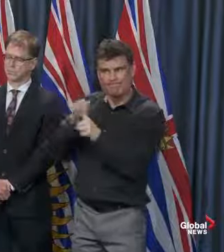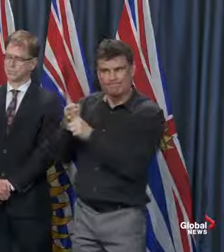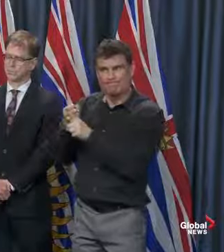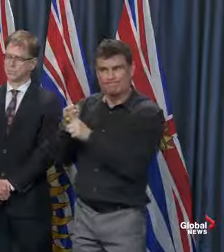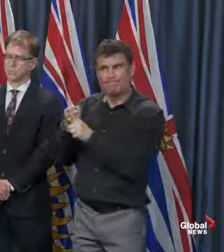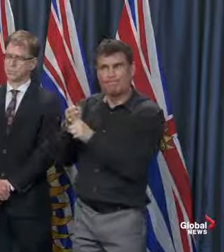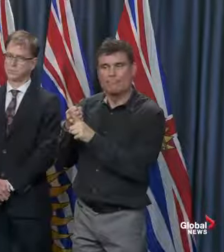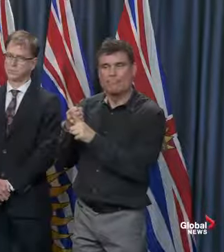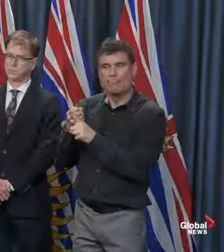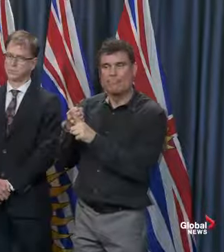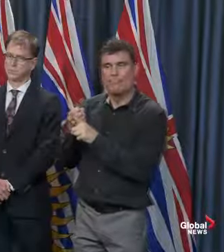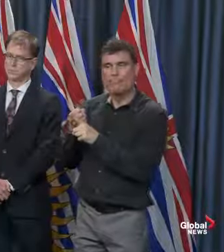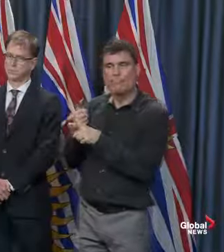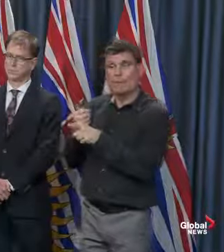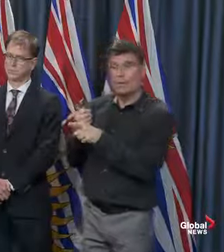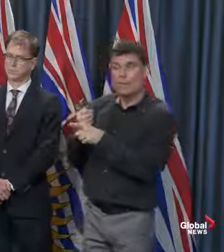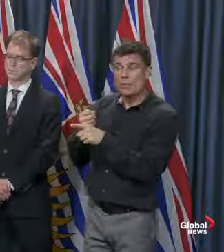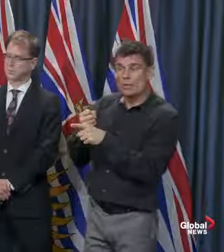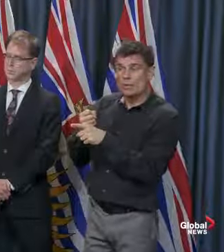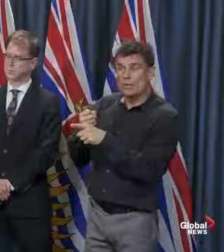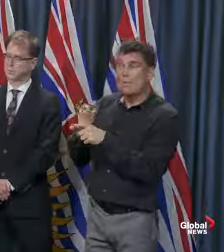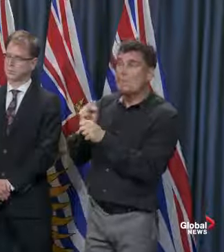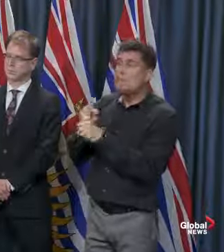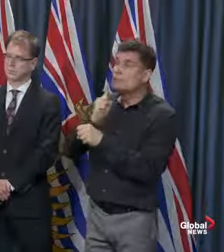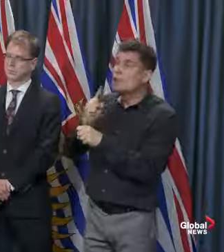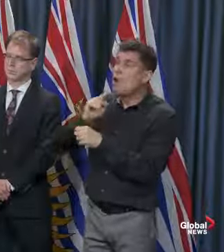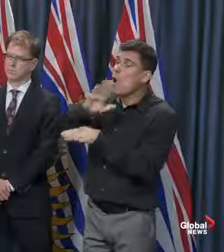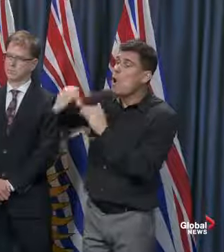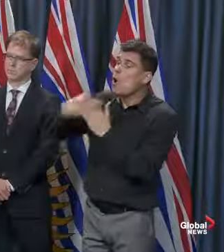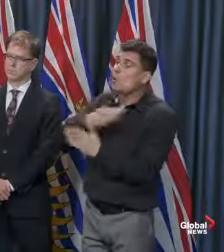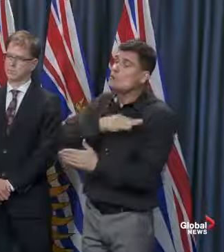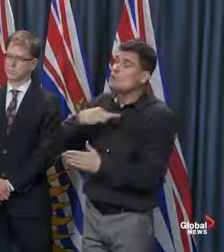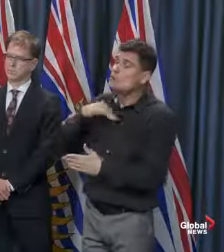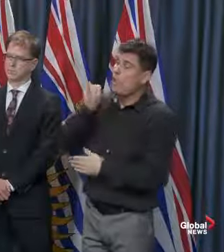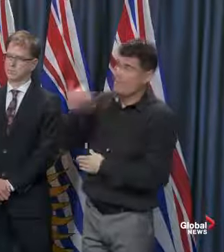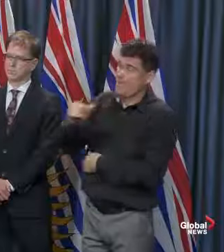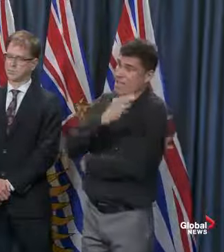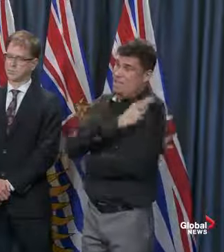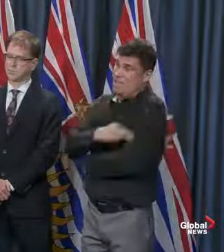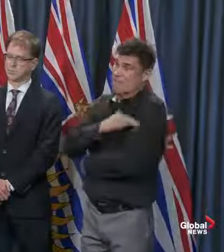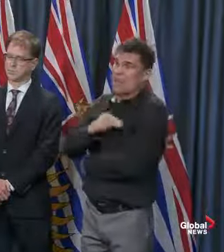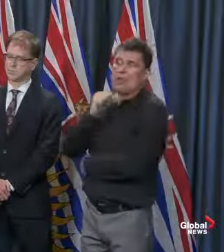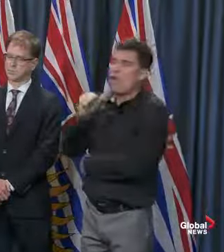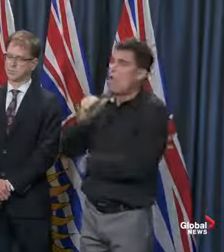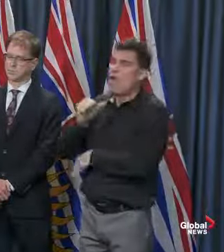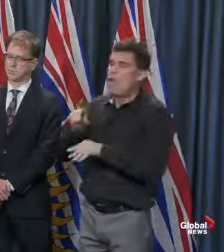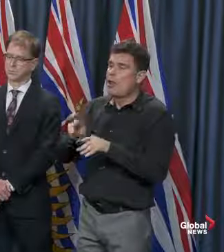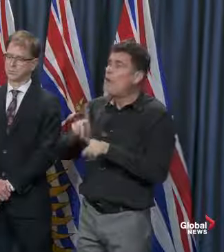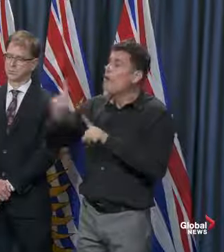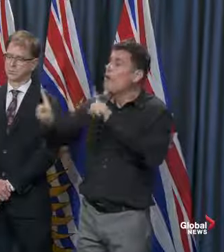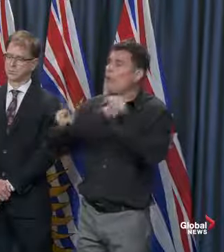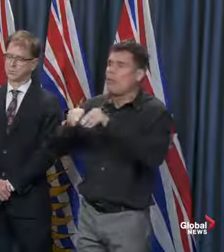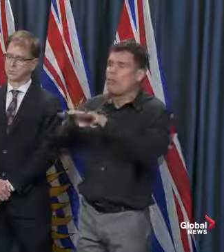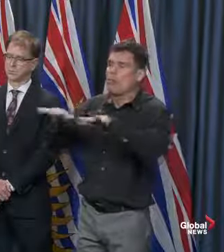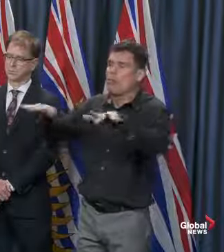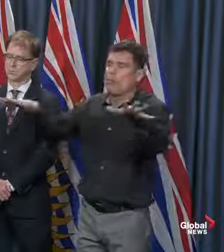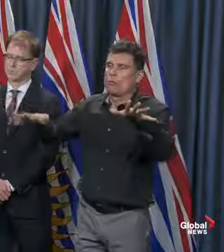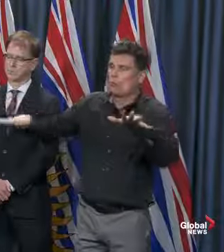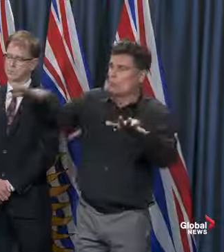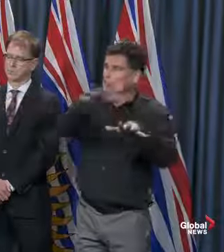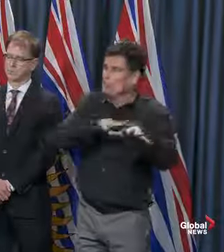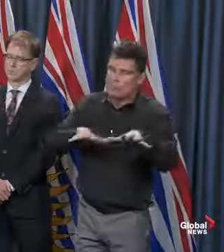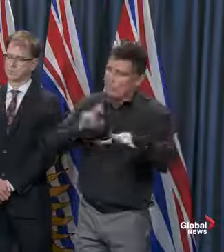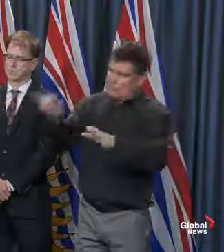makes sure that we're not transmitting within the hospital, or that people who might be incubating the disease aren't transferred to